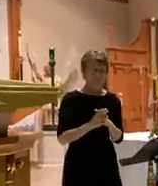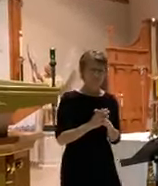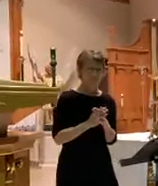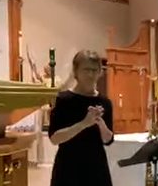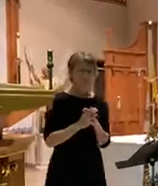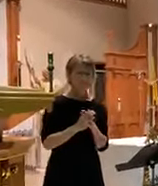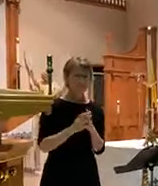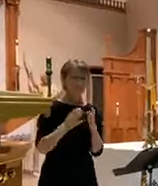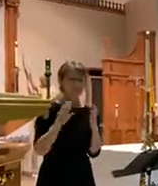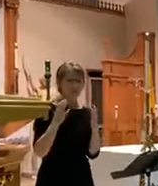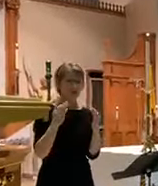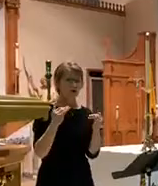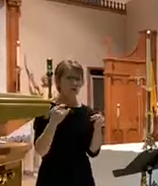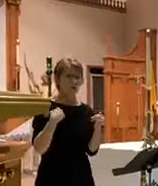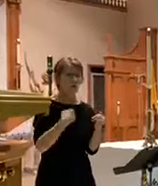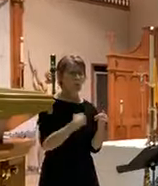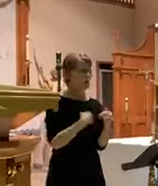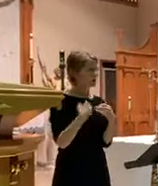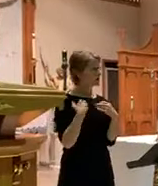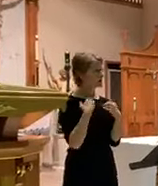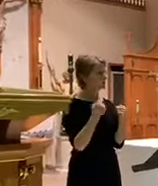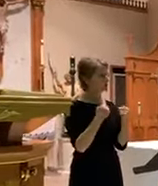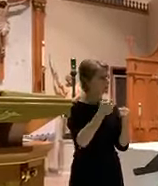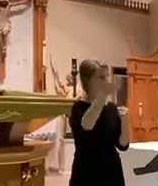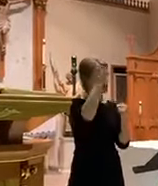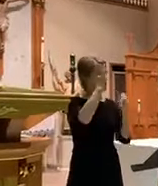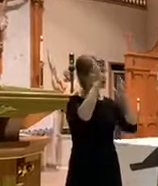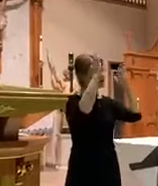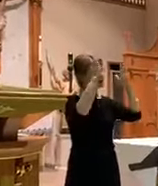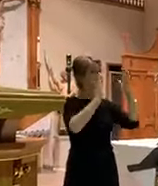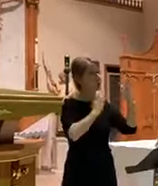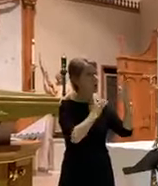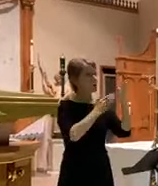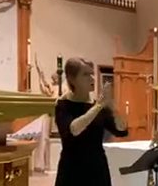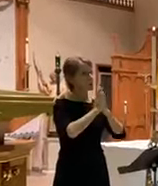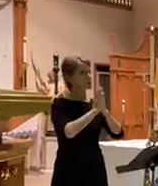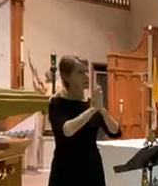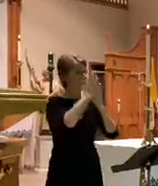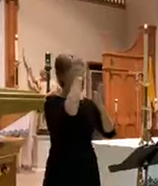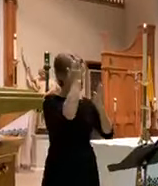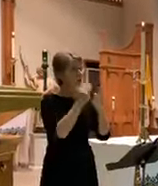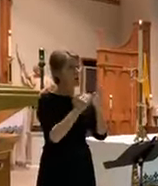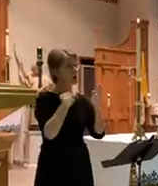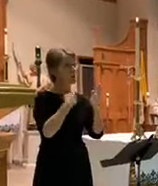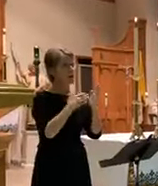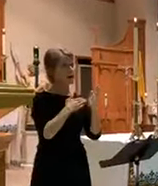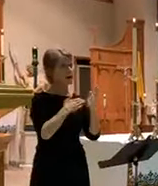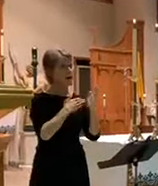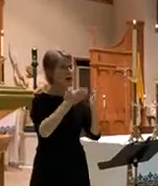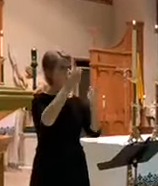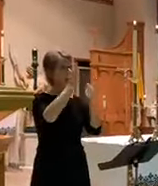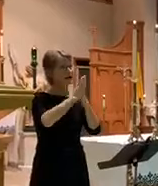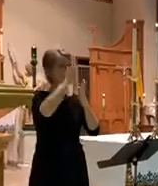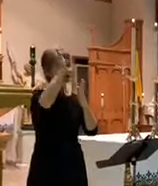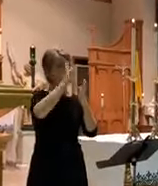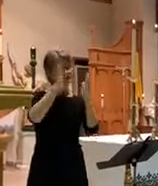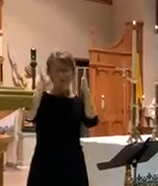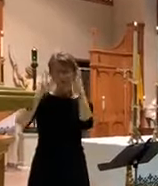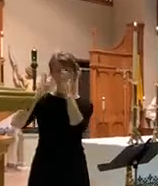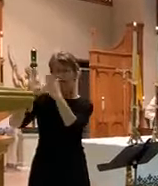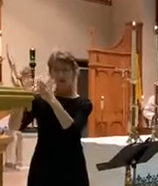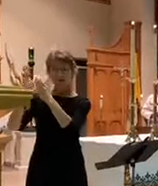We are confident that God hears our prayers, and so we ask God to answer our needs, the